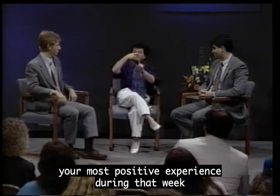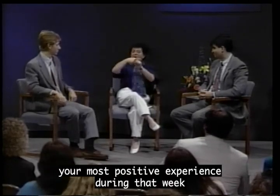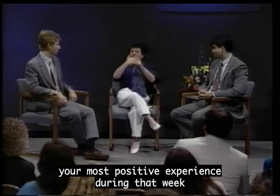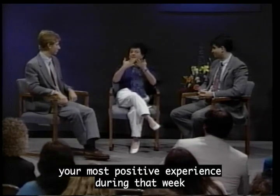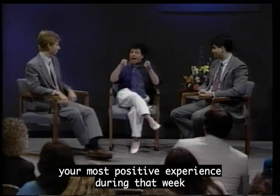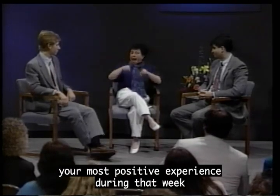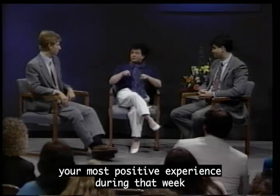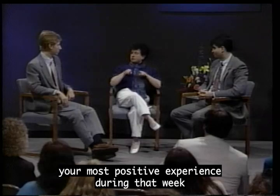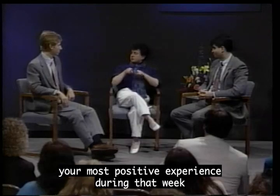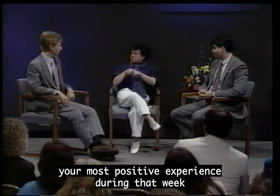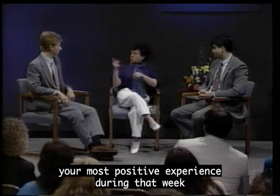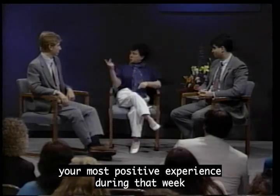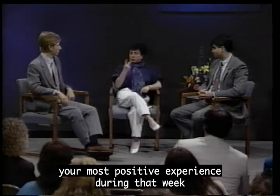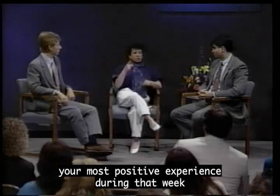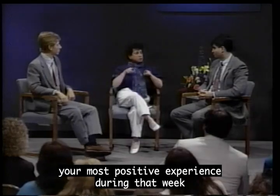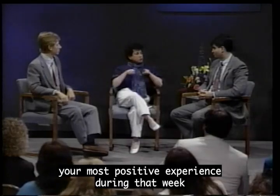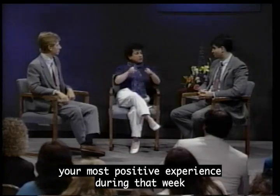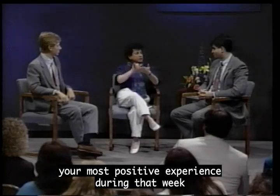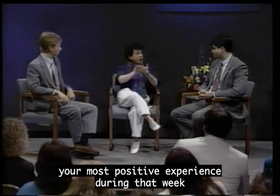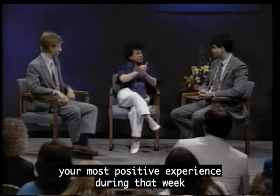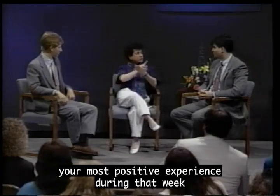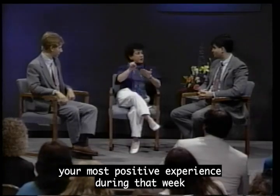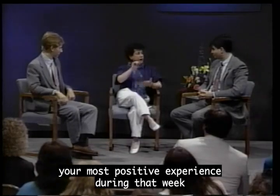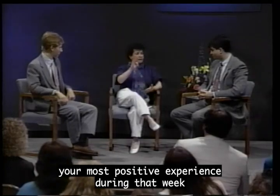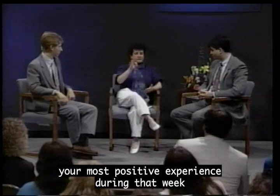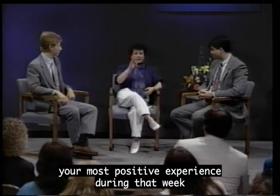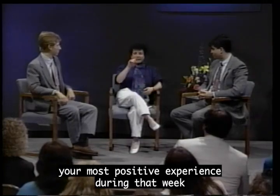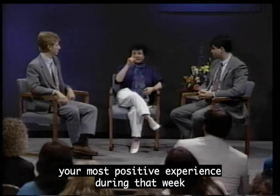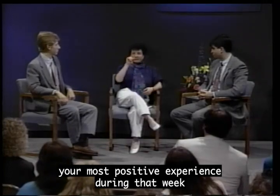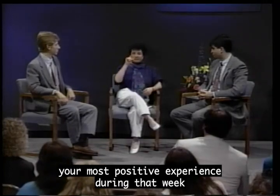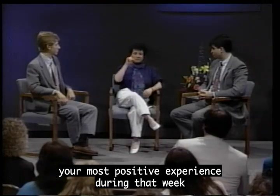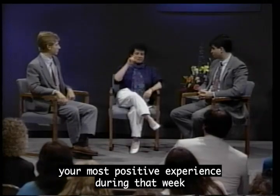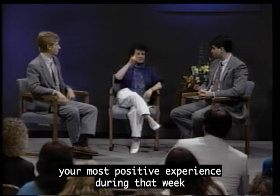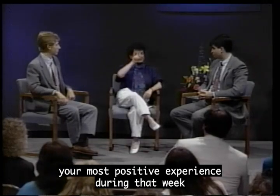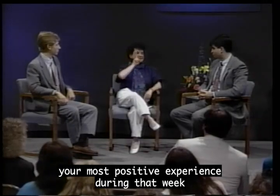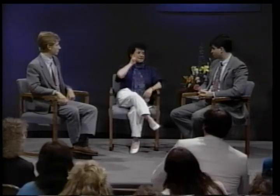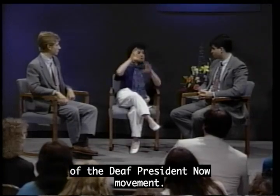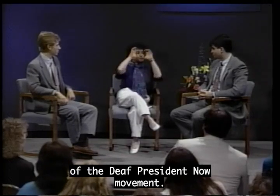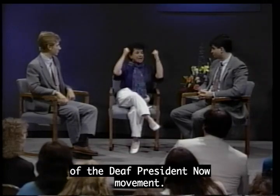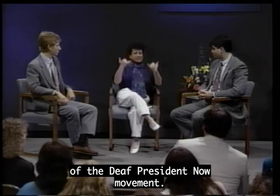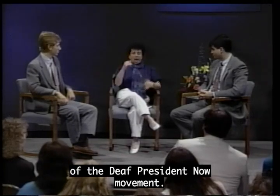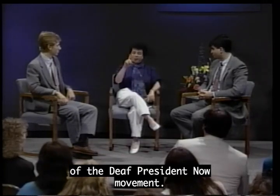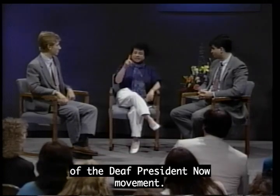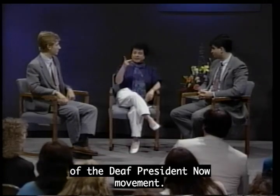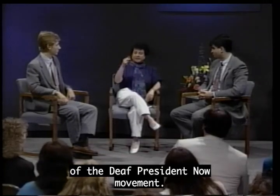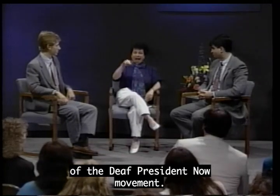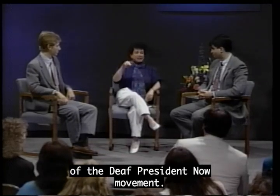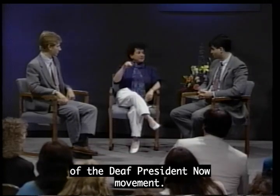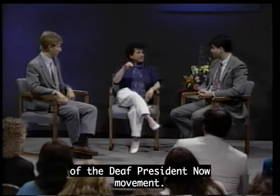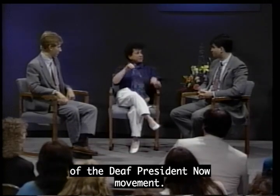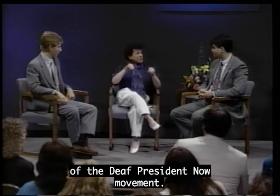your most positive experience during that week of the Deaf President Now movement.